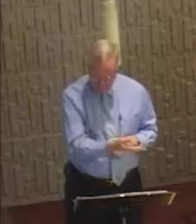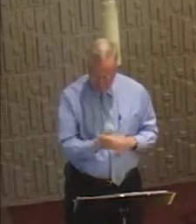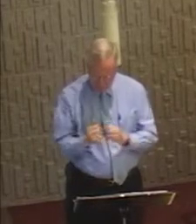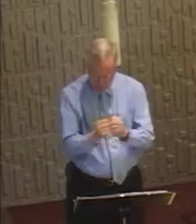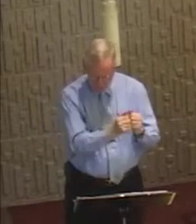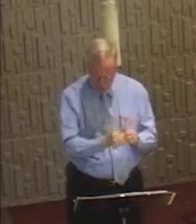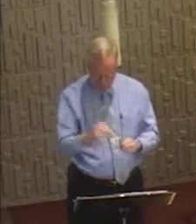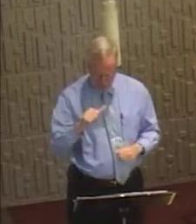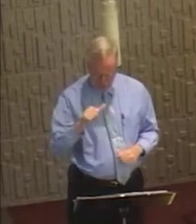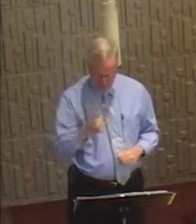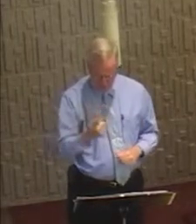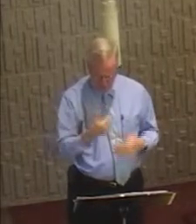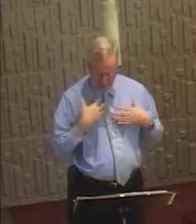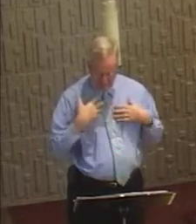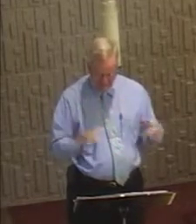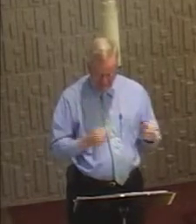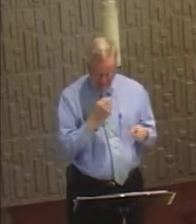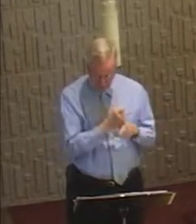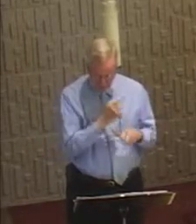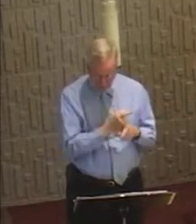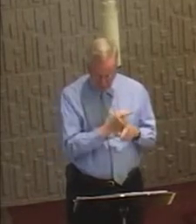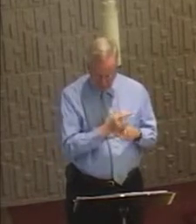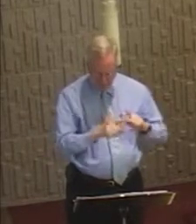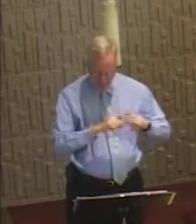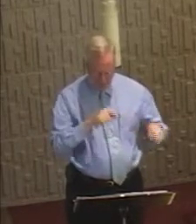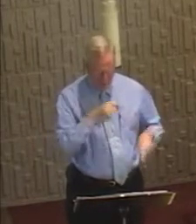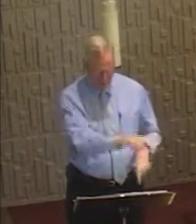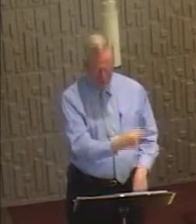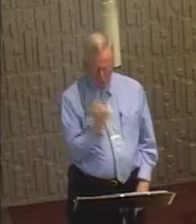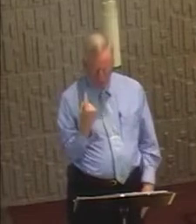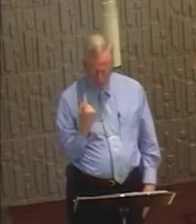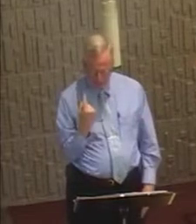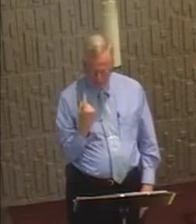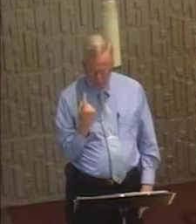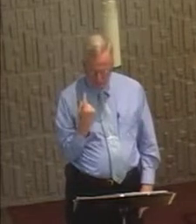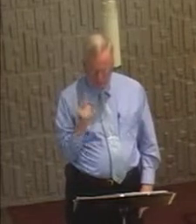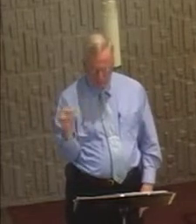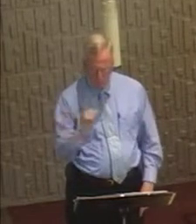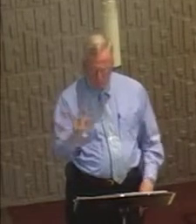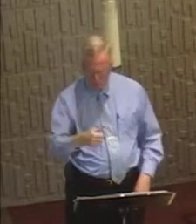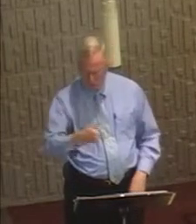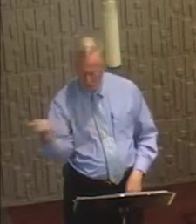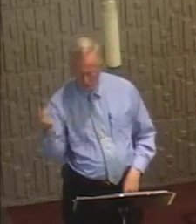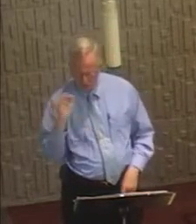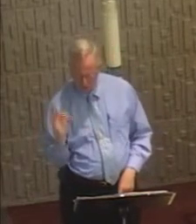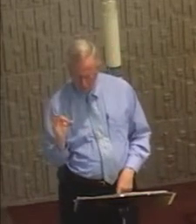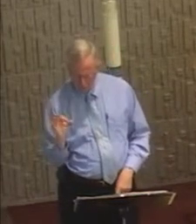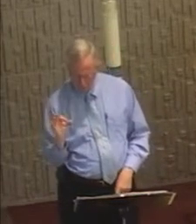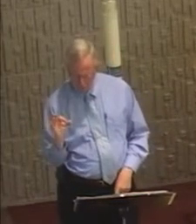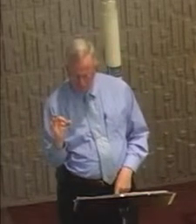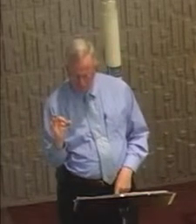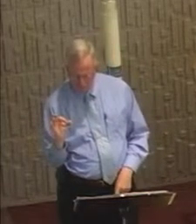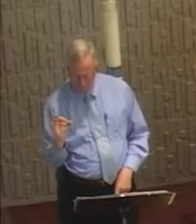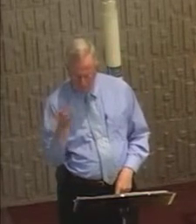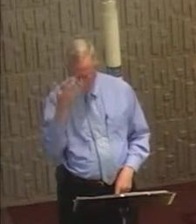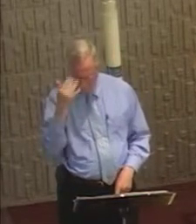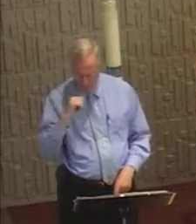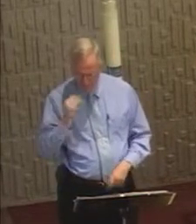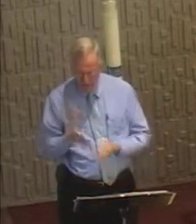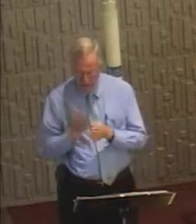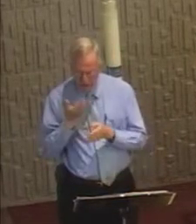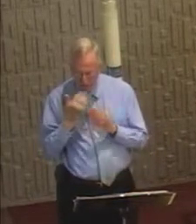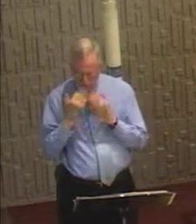but this foreigner returned to give thanks to God?" Then he said to him, "Stand up and